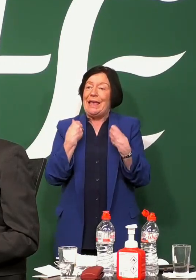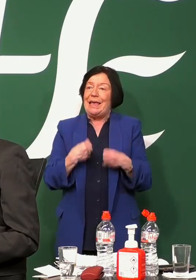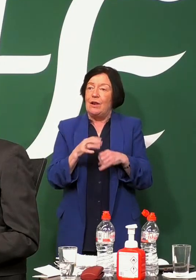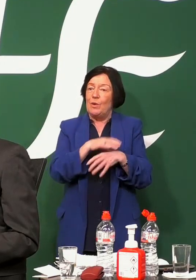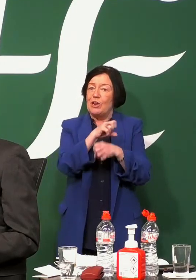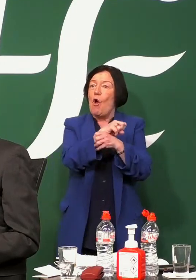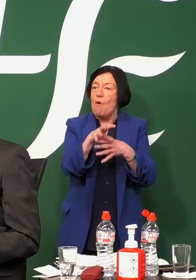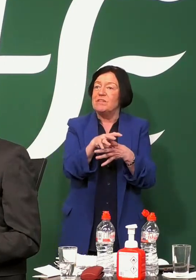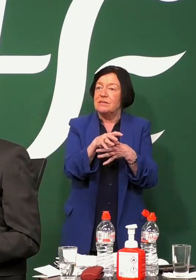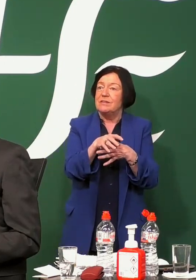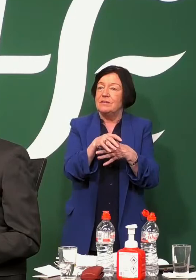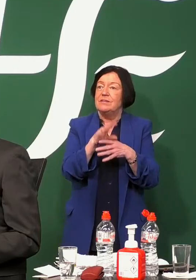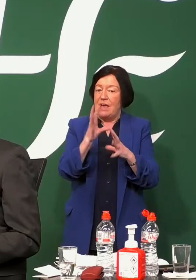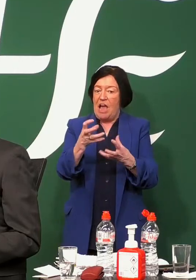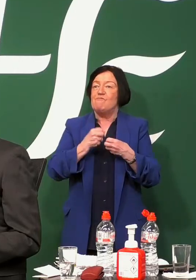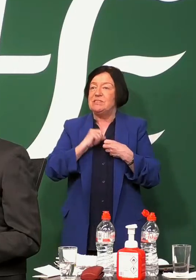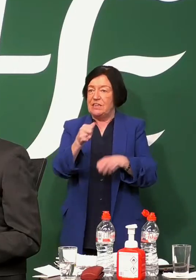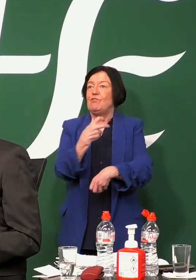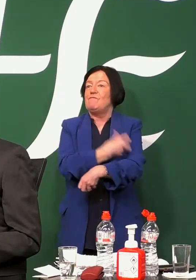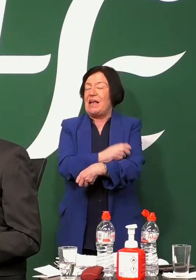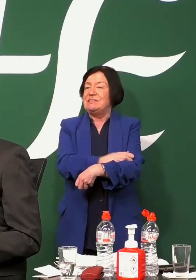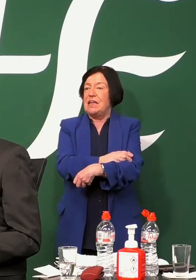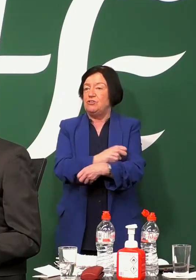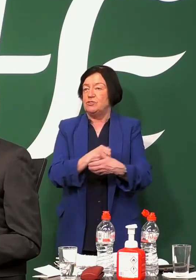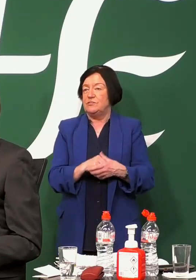comorbidities have received their vaccinations.